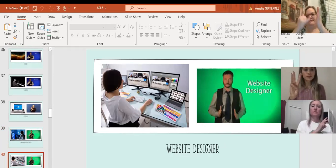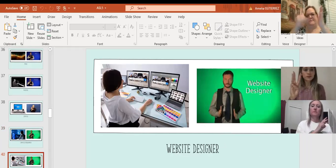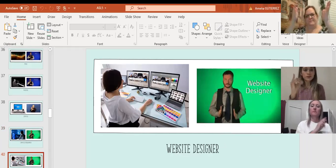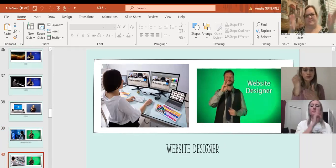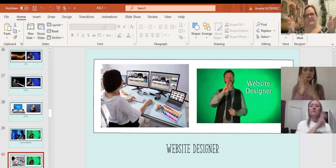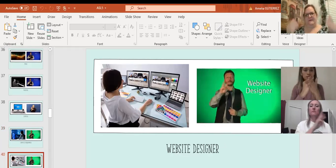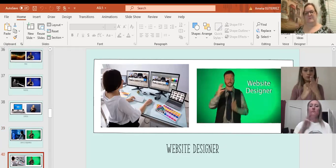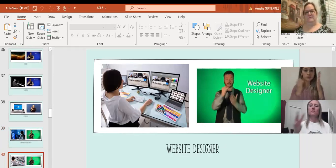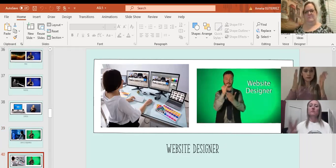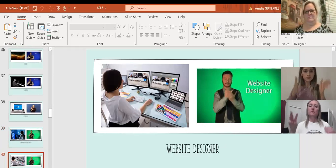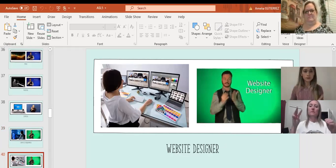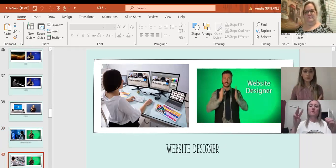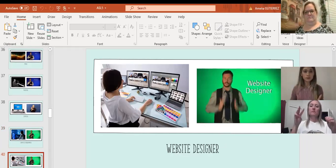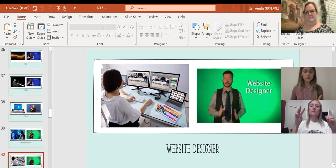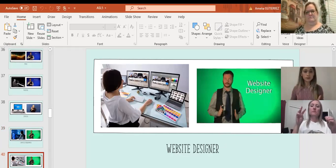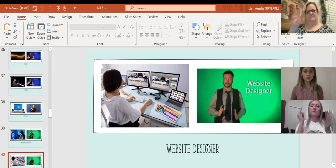Web designer.